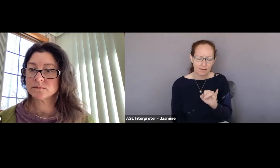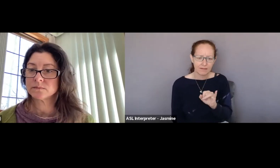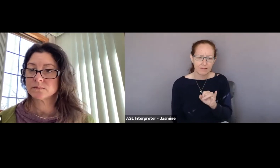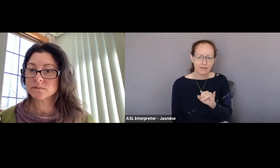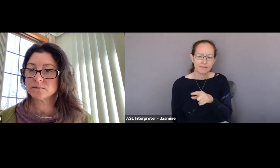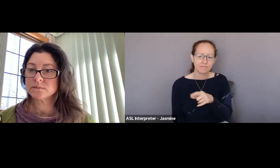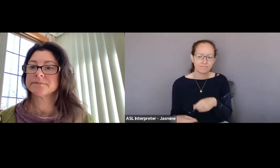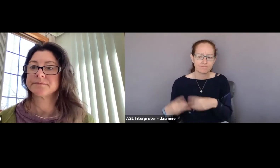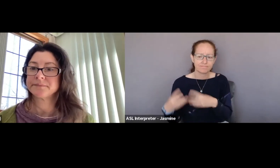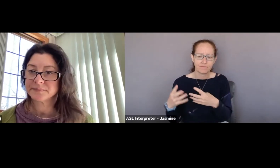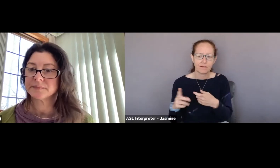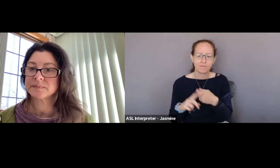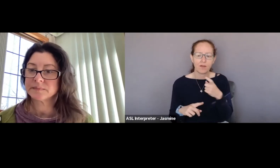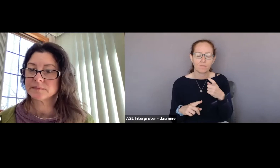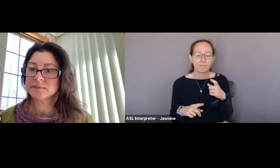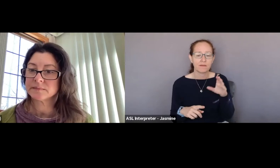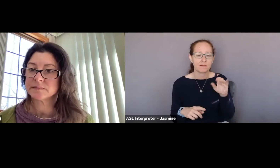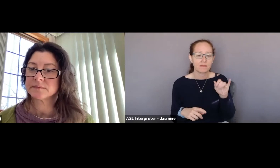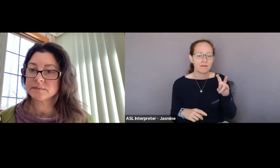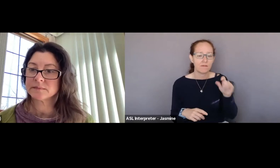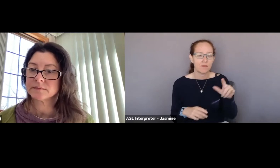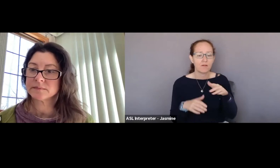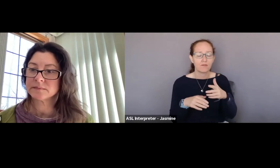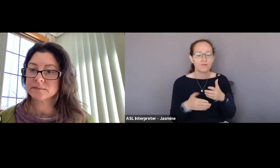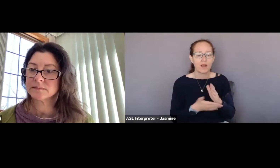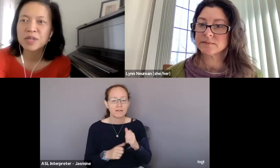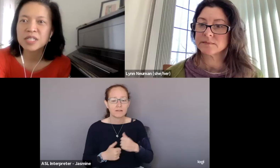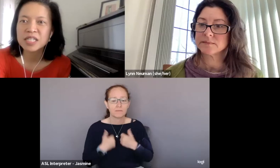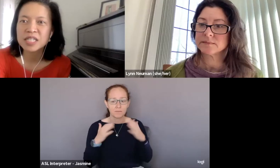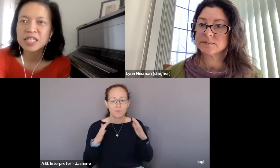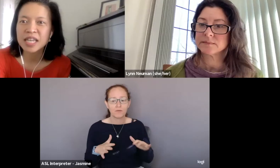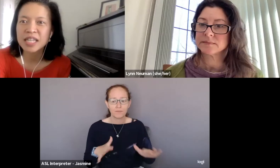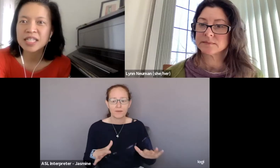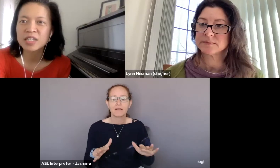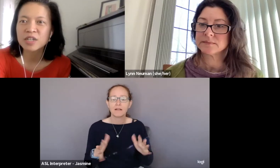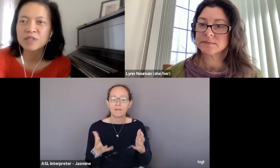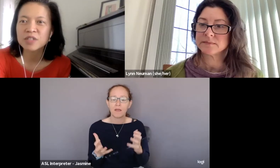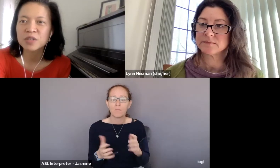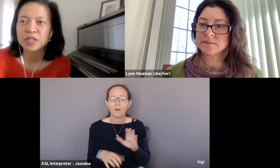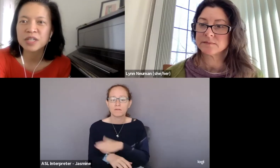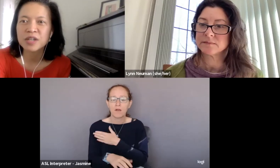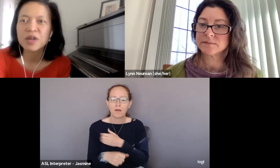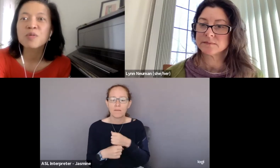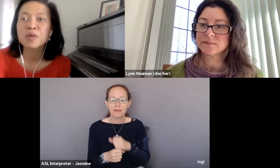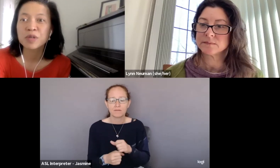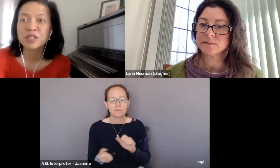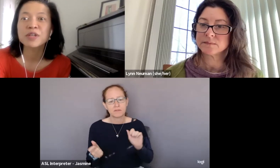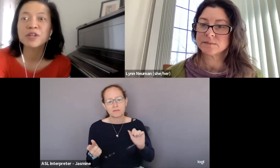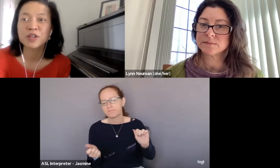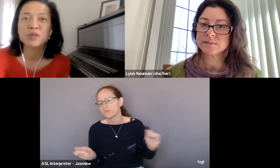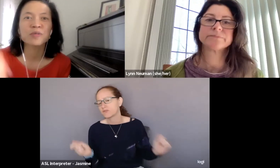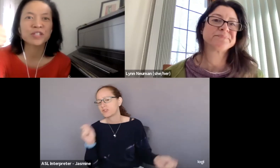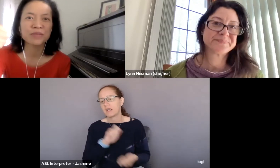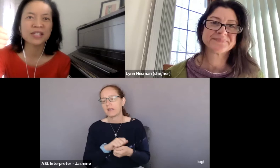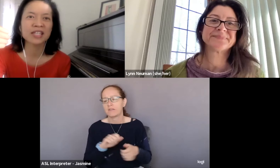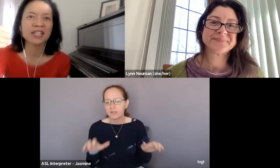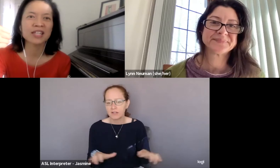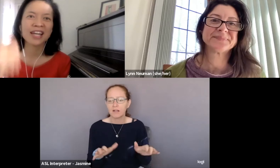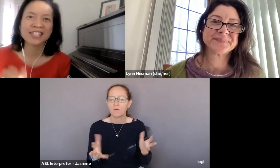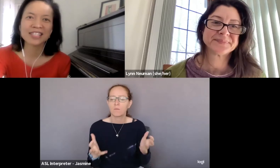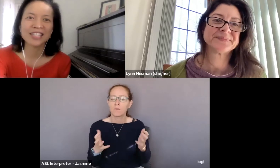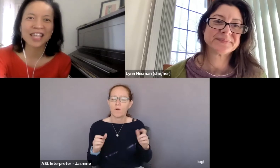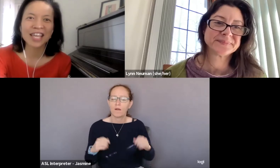from the civil rights movement in making a song of change and action. We want to see this land engulfed in green. We want to be heard. We want to be